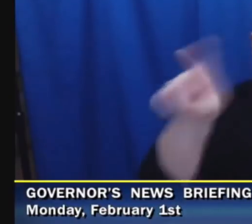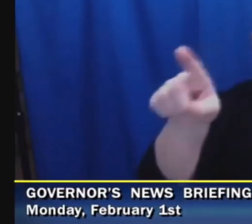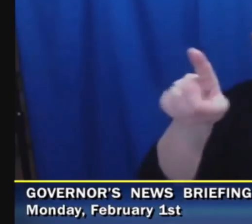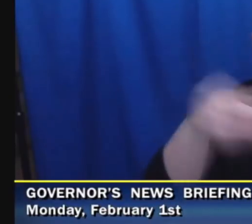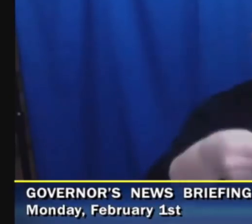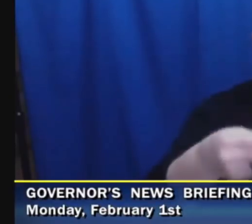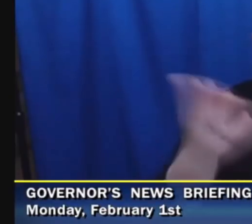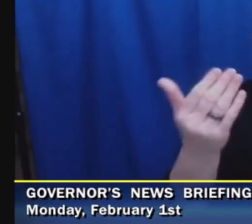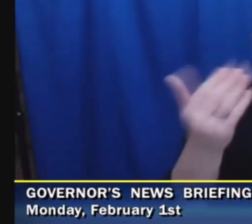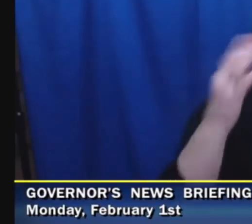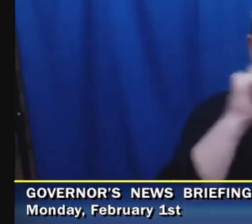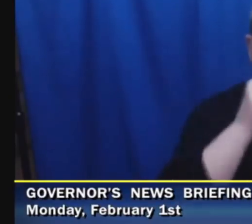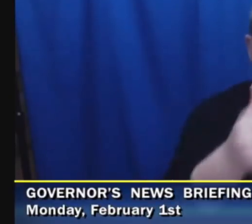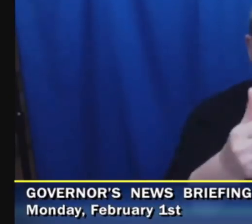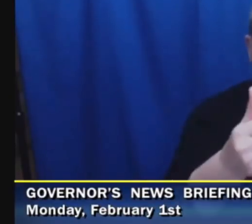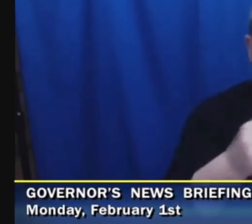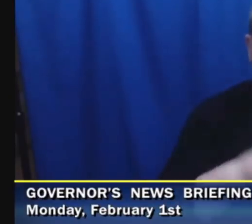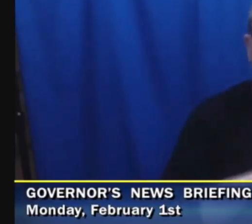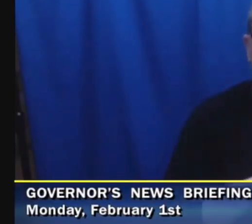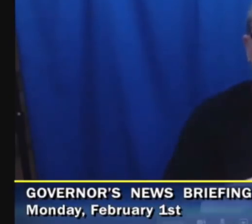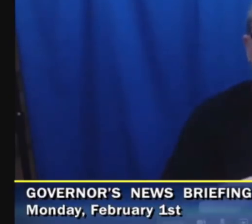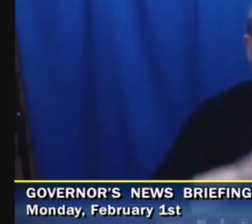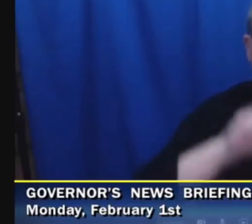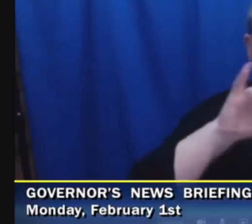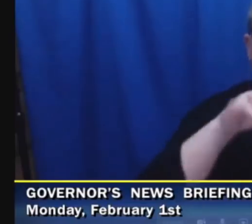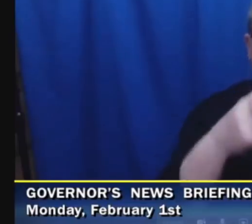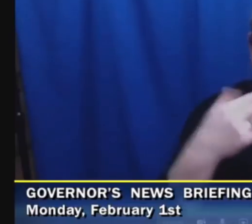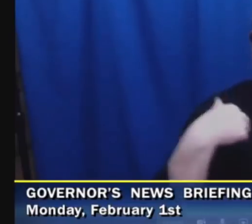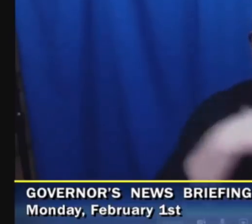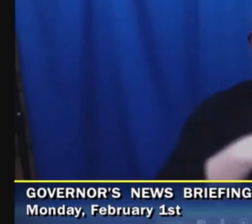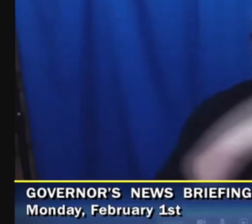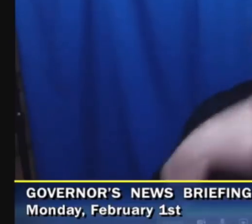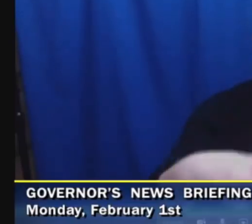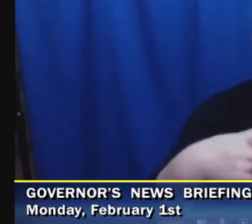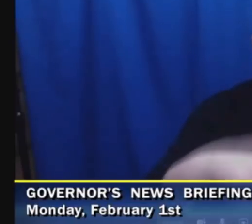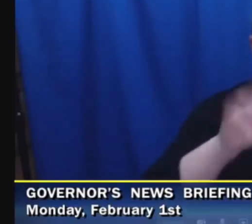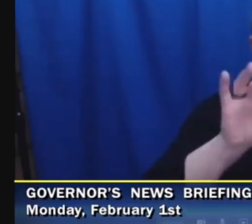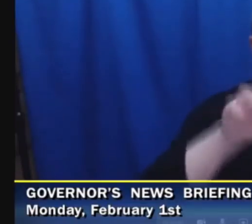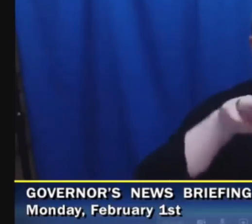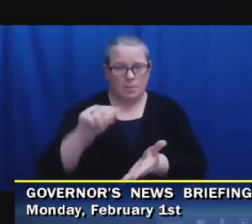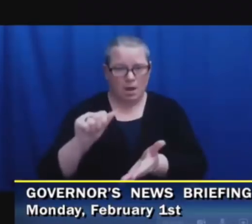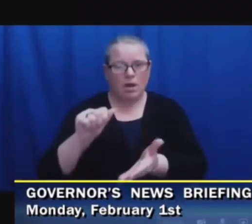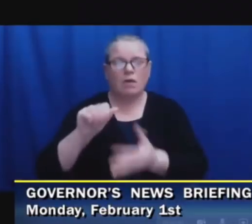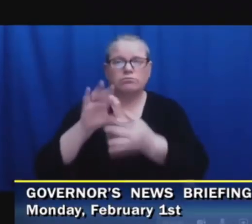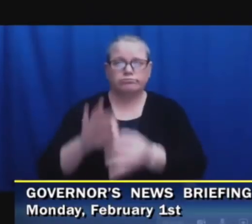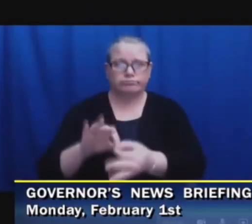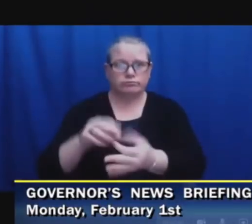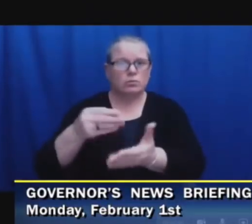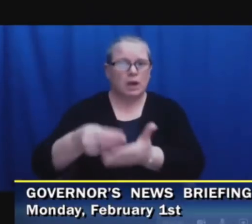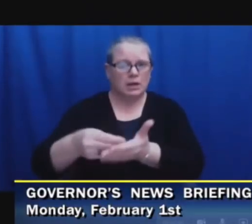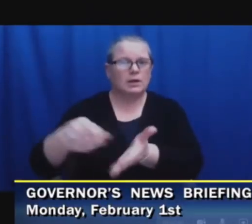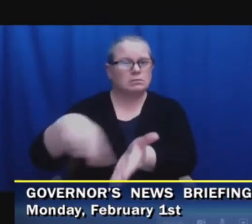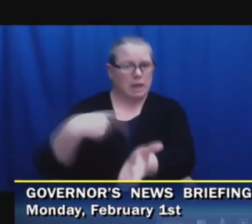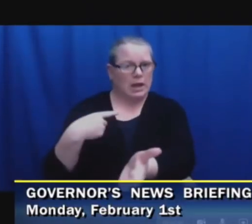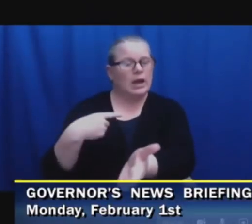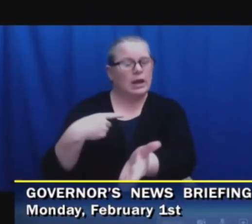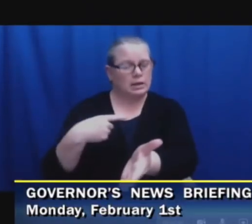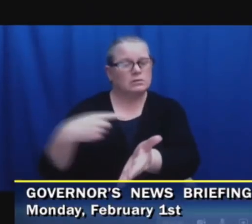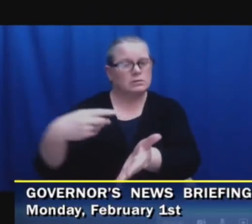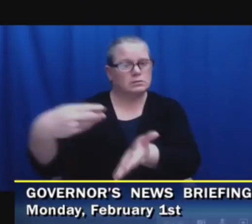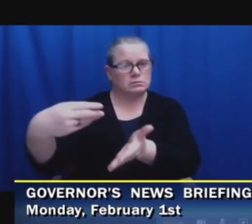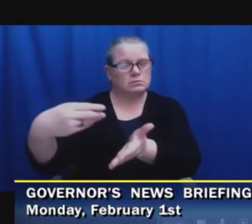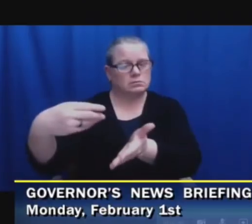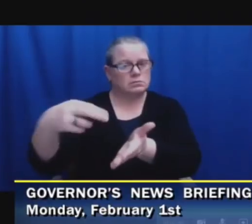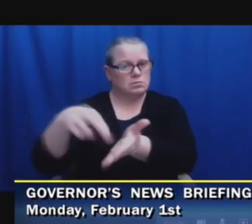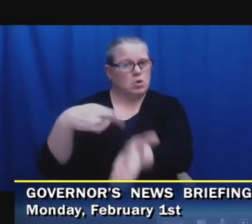We are in active discussion with FEMA about reimbursement for a variety of vaccine and other related costs. So I'm not exactly